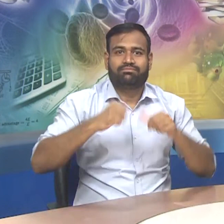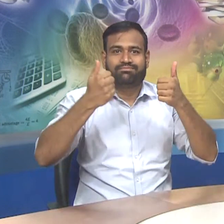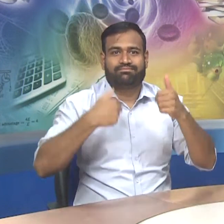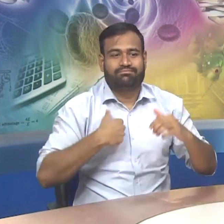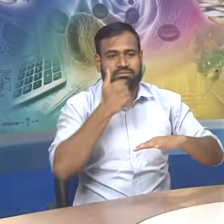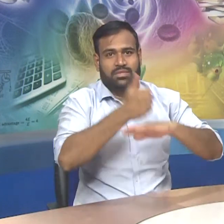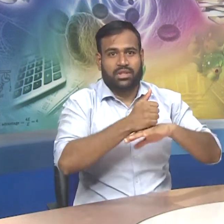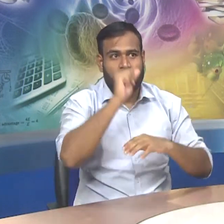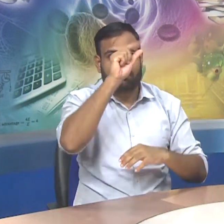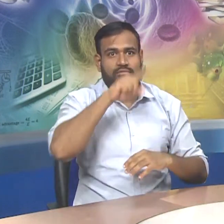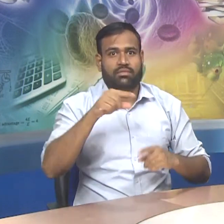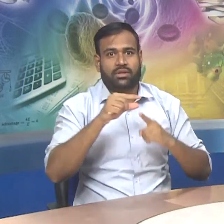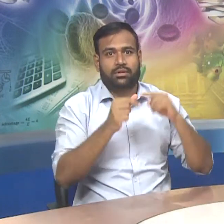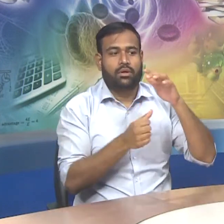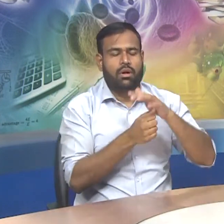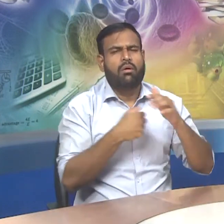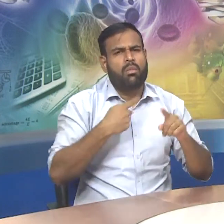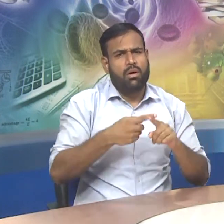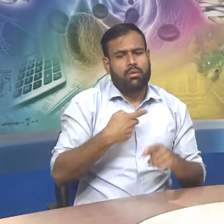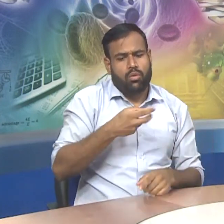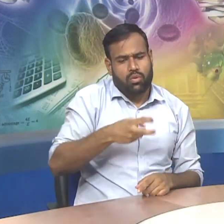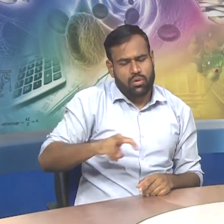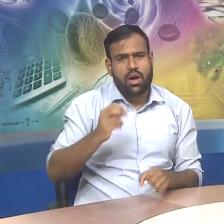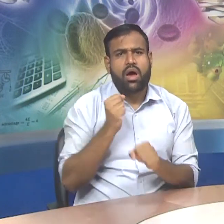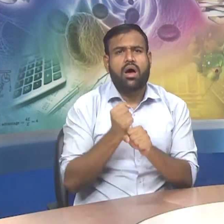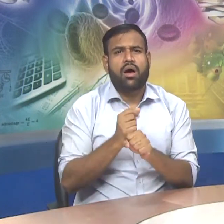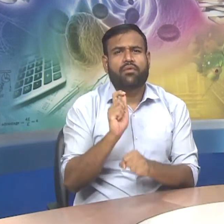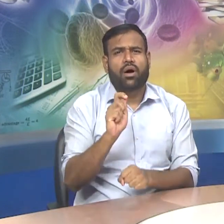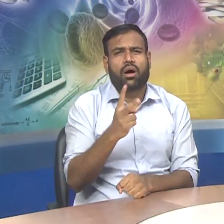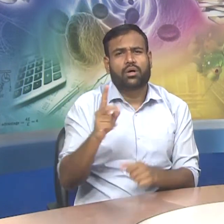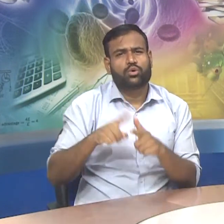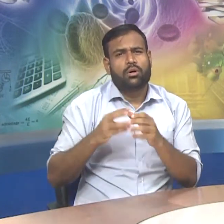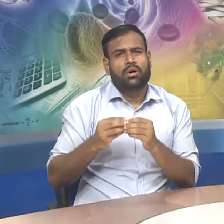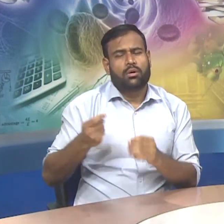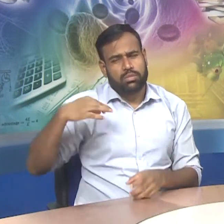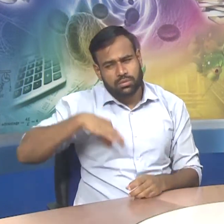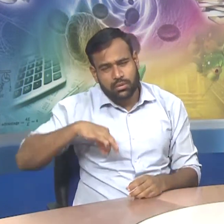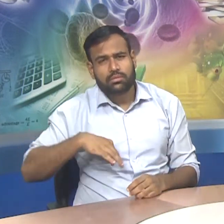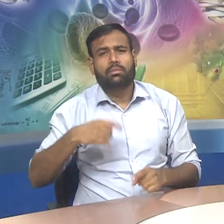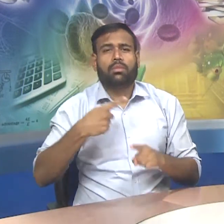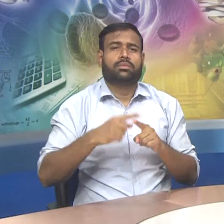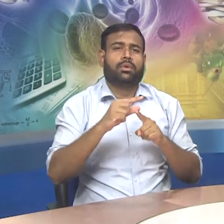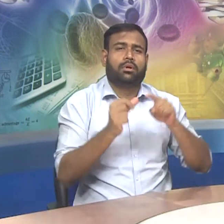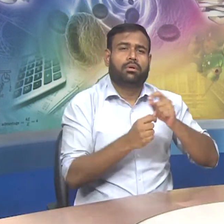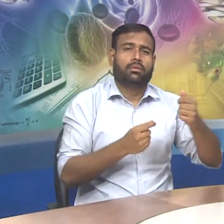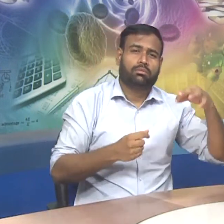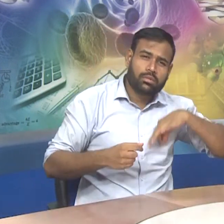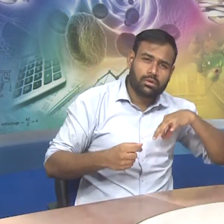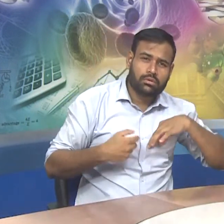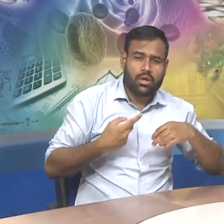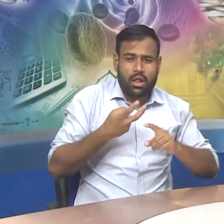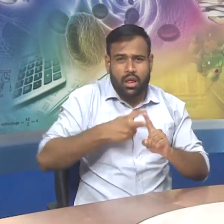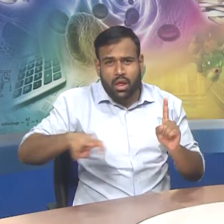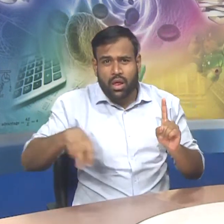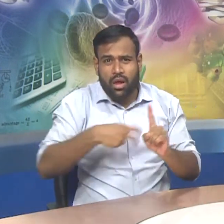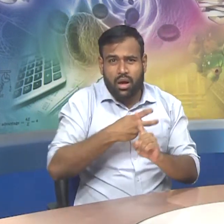The president should not hold any office of profit, that is, the candidate should not be a government servant.